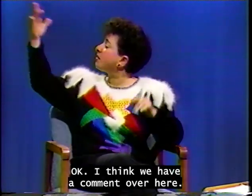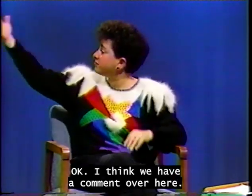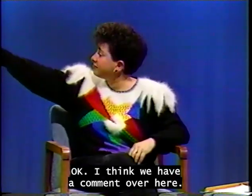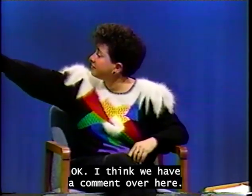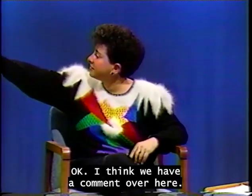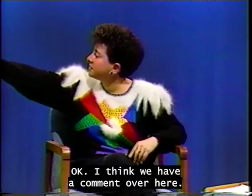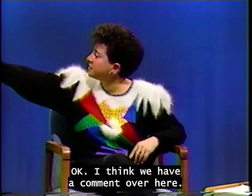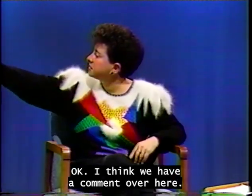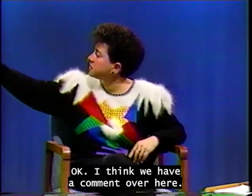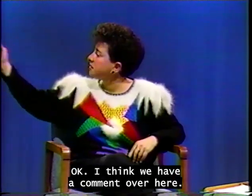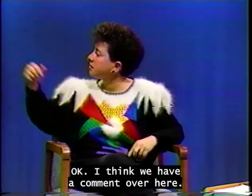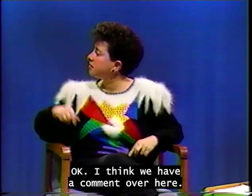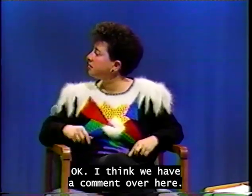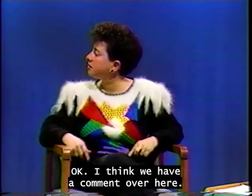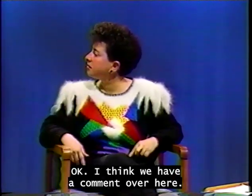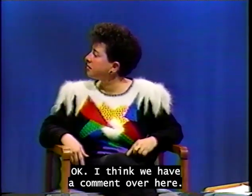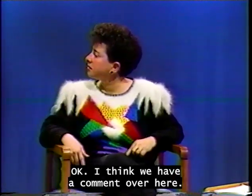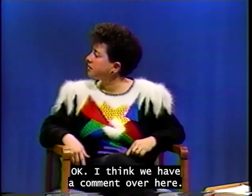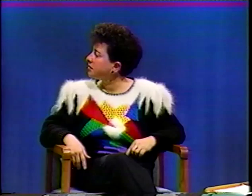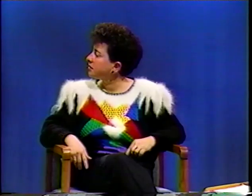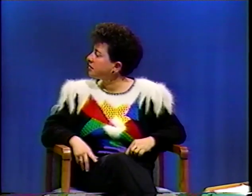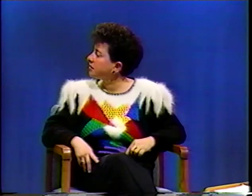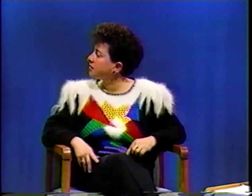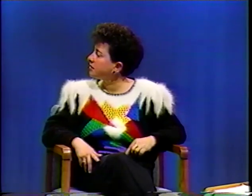Okay, I think we have a comment over here.